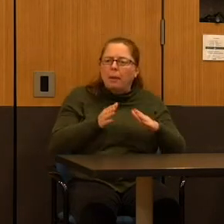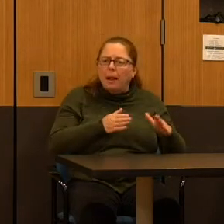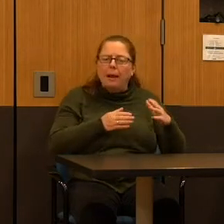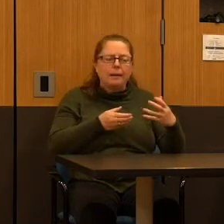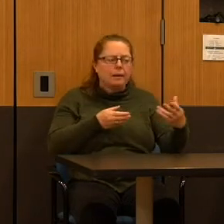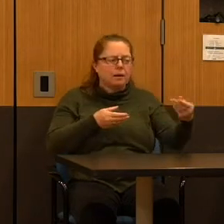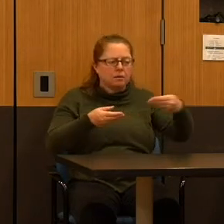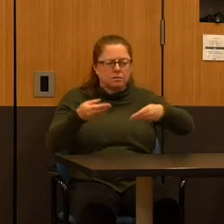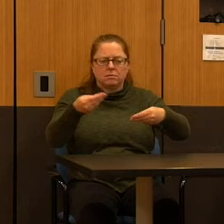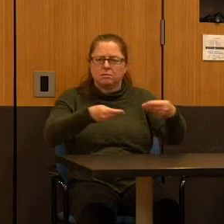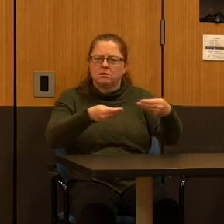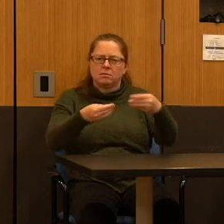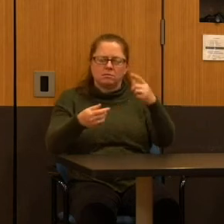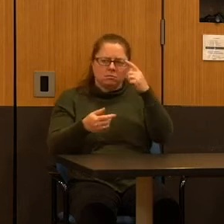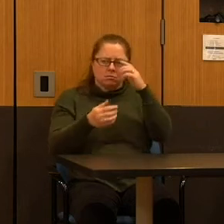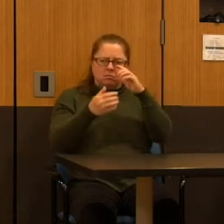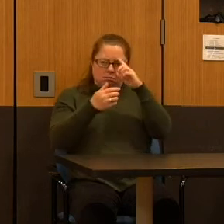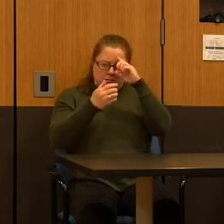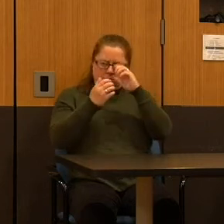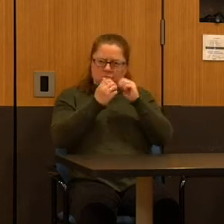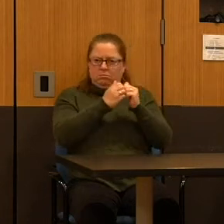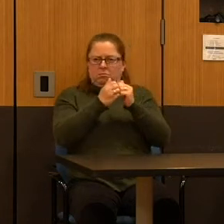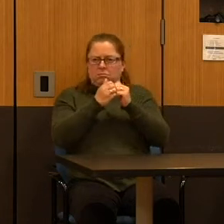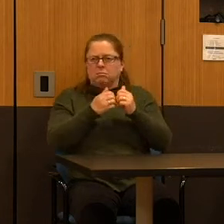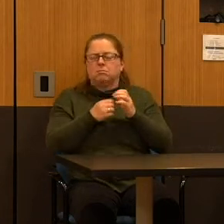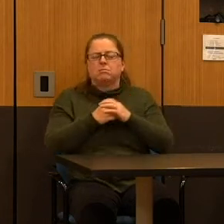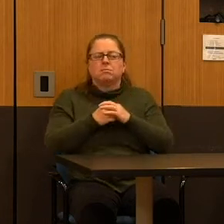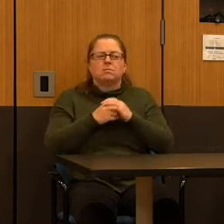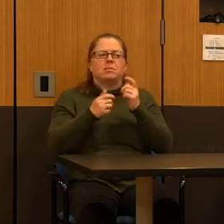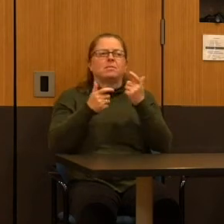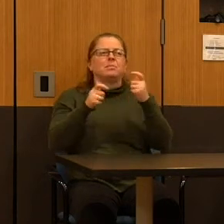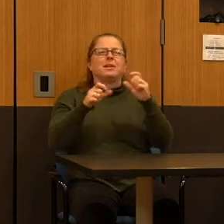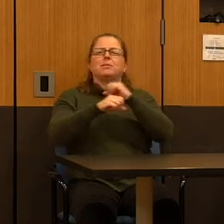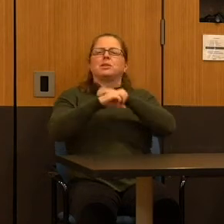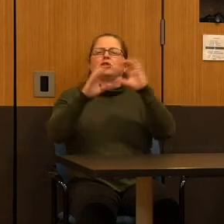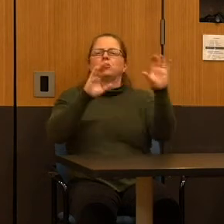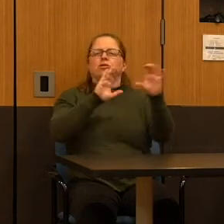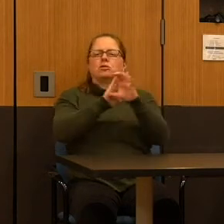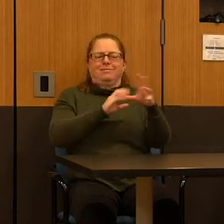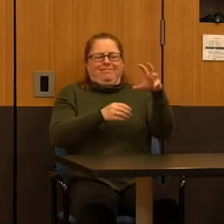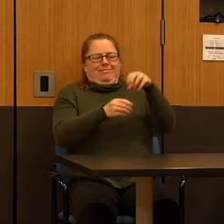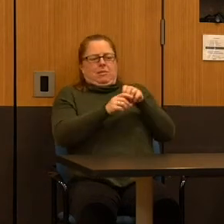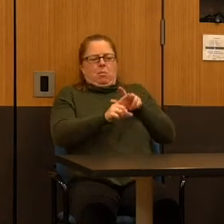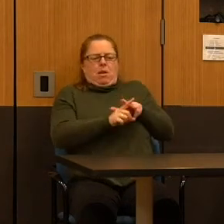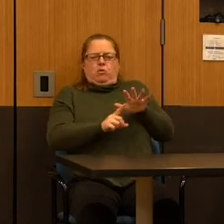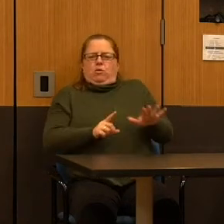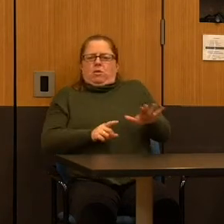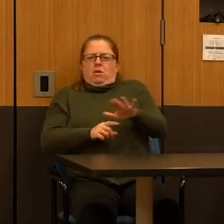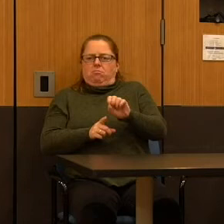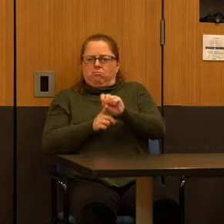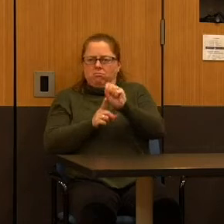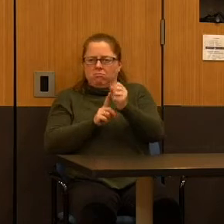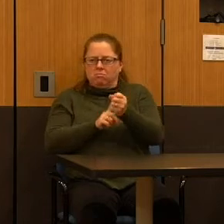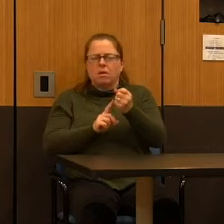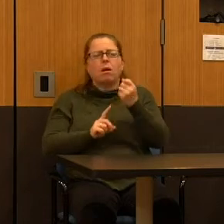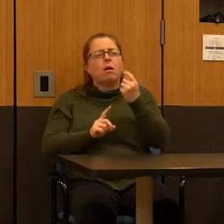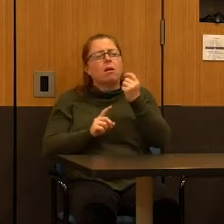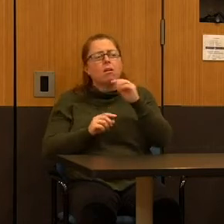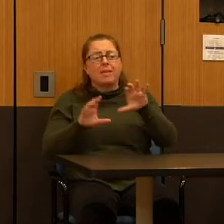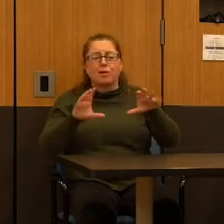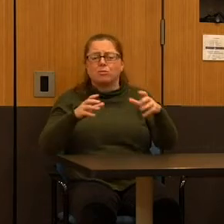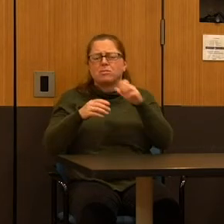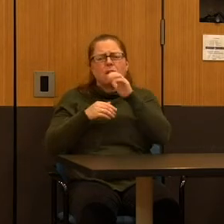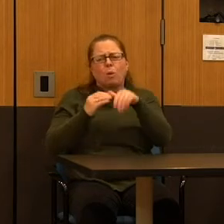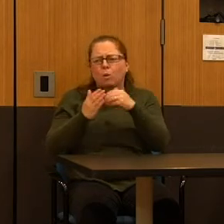big picture view to their own individual situations. And just to note that not all of these activists were students.